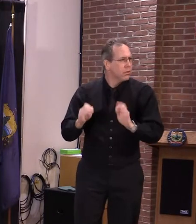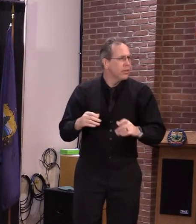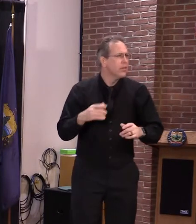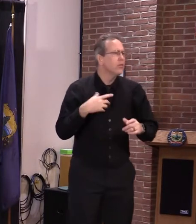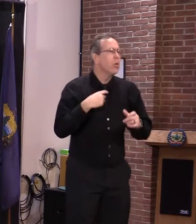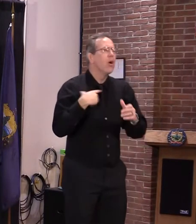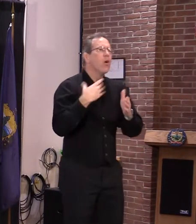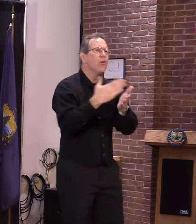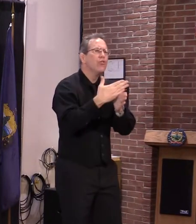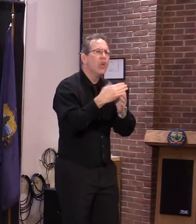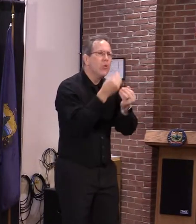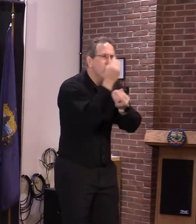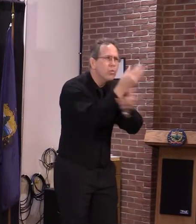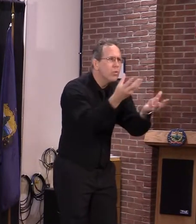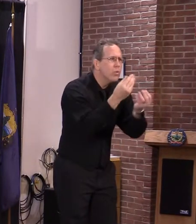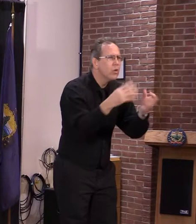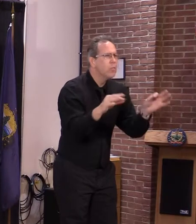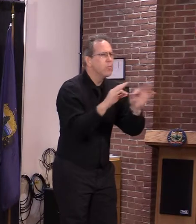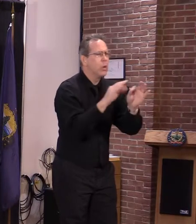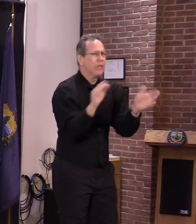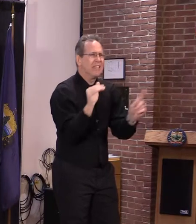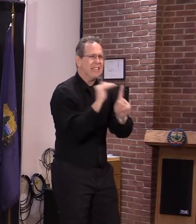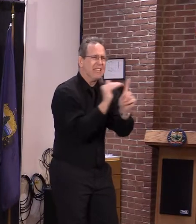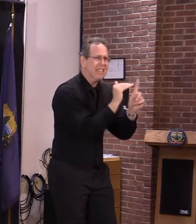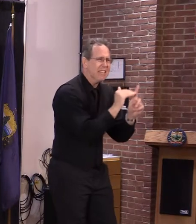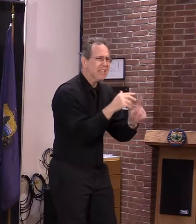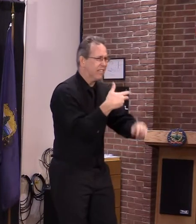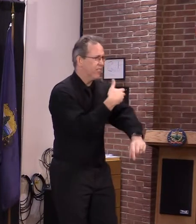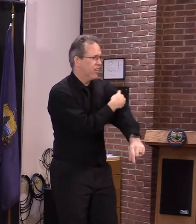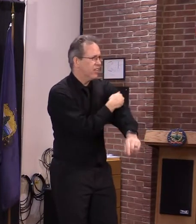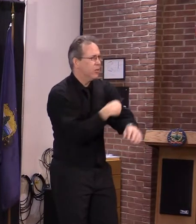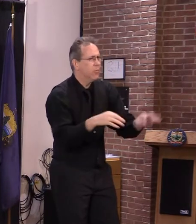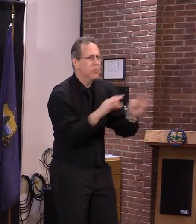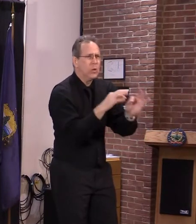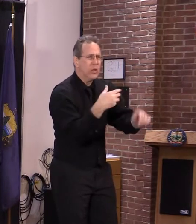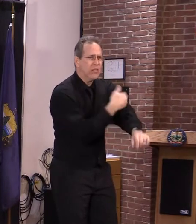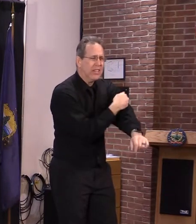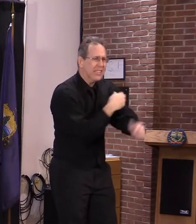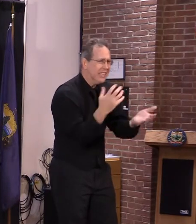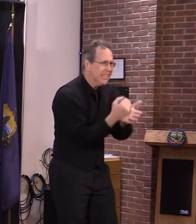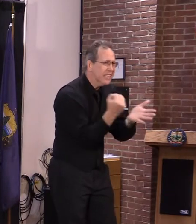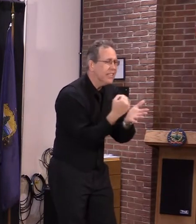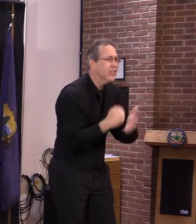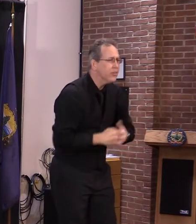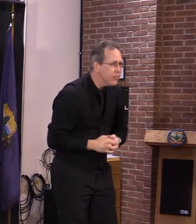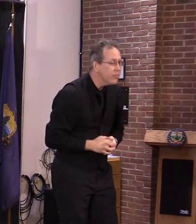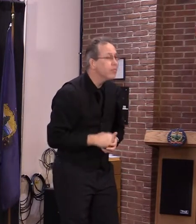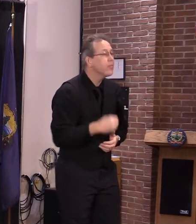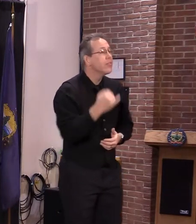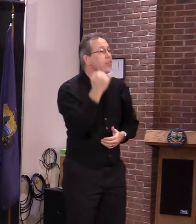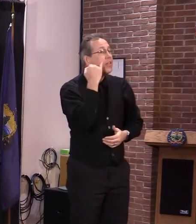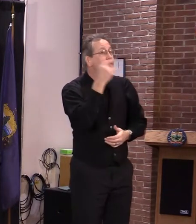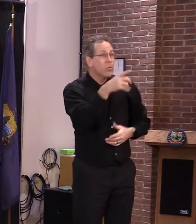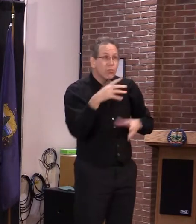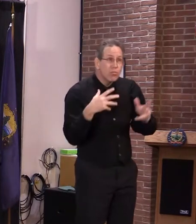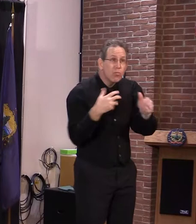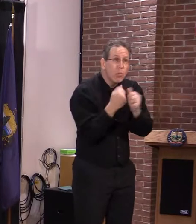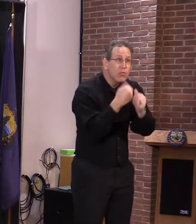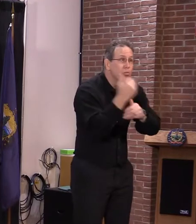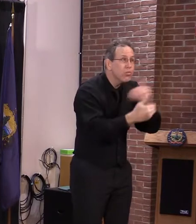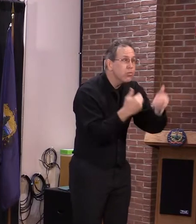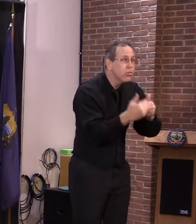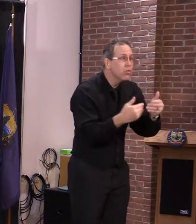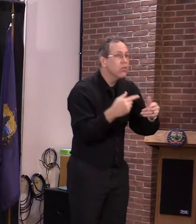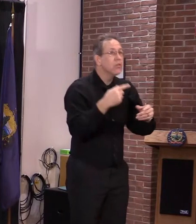it is to get vaccinated and boosted. Staying up to date protects you from severe illness and keeps people out of the